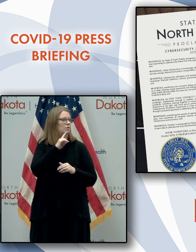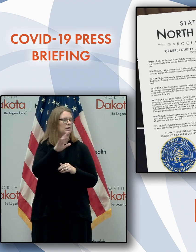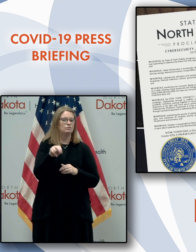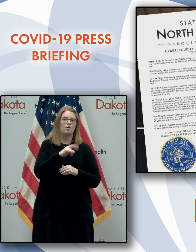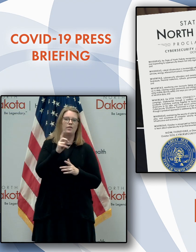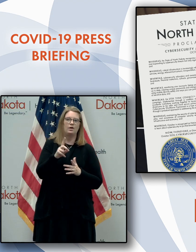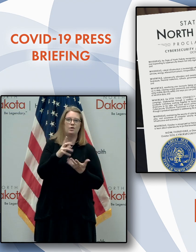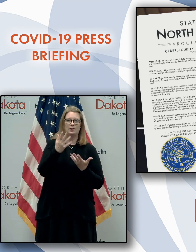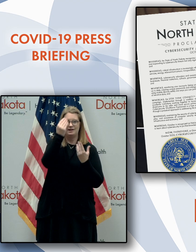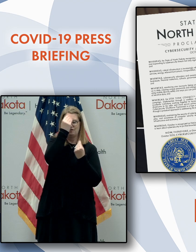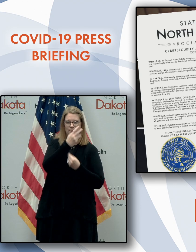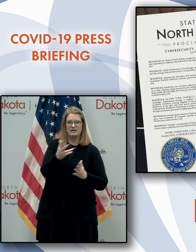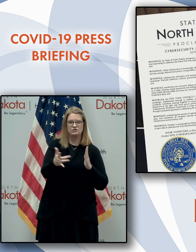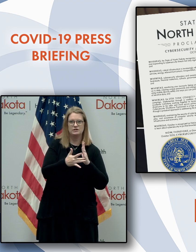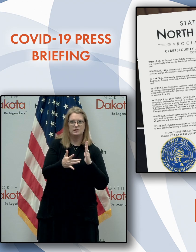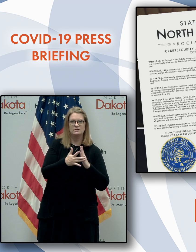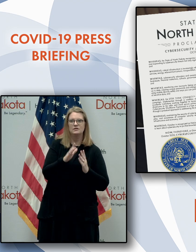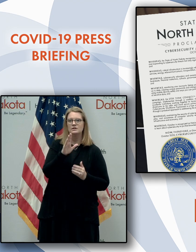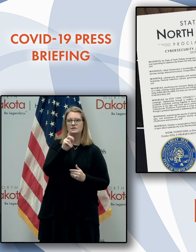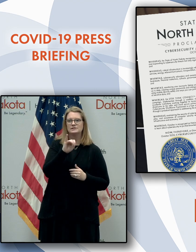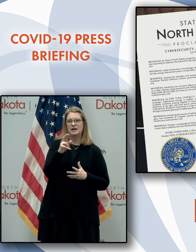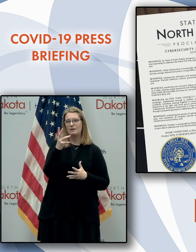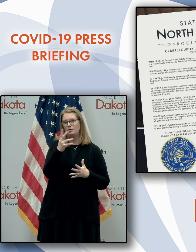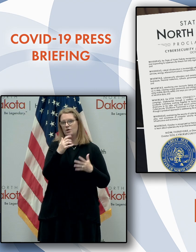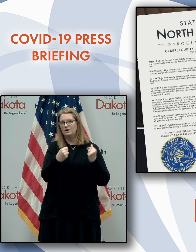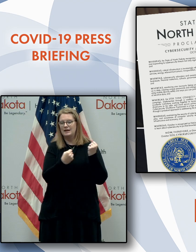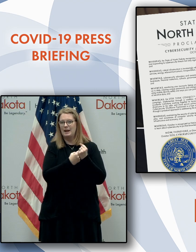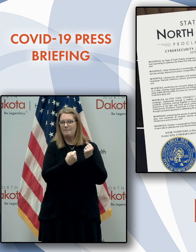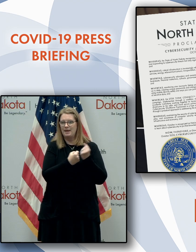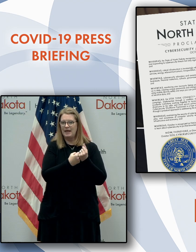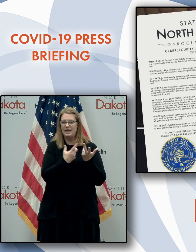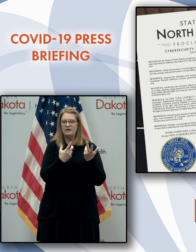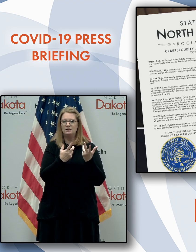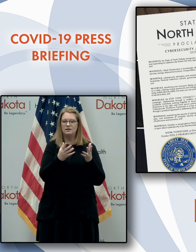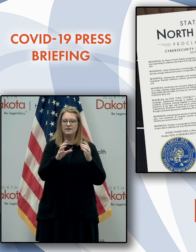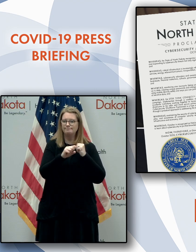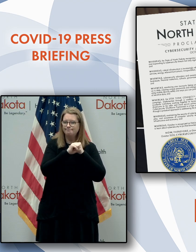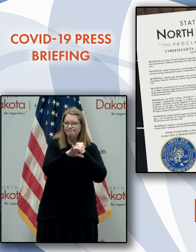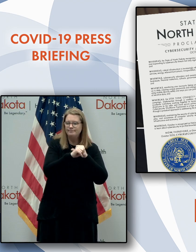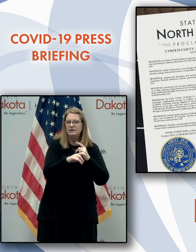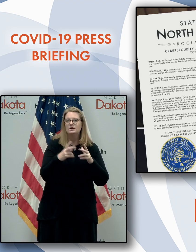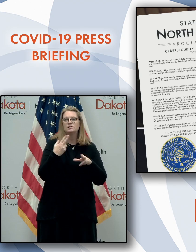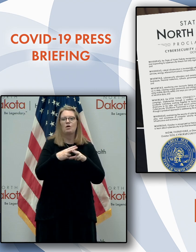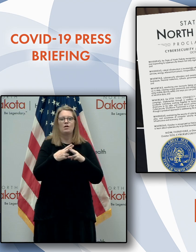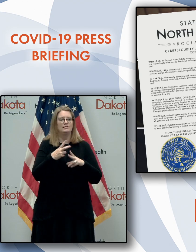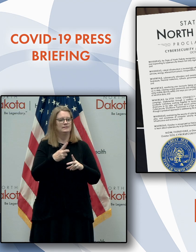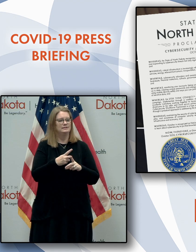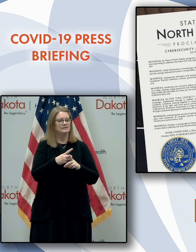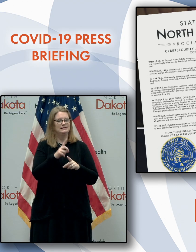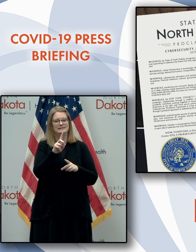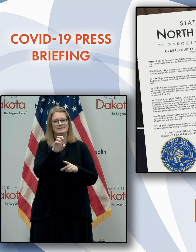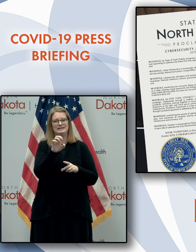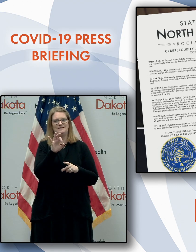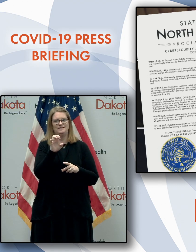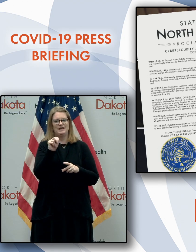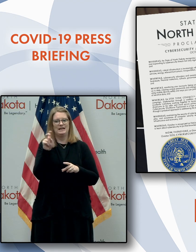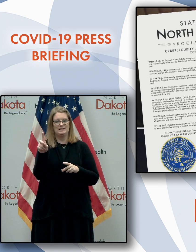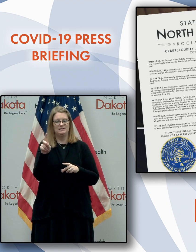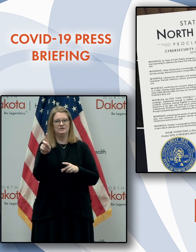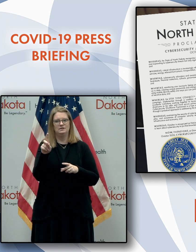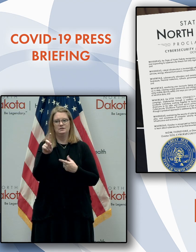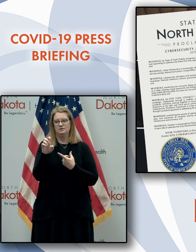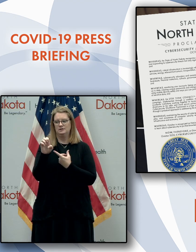Information Technology's new statewide cyber outreach campaign, which is called Defend, with the last two